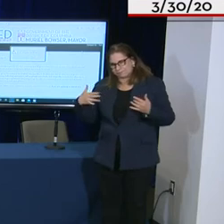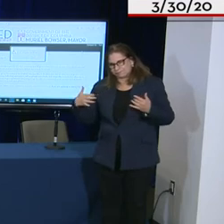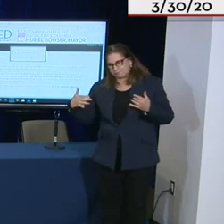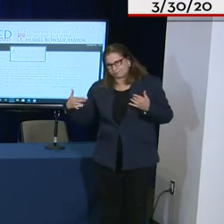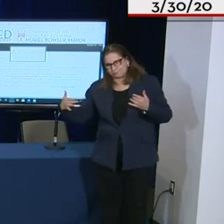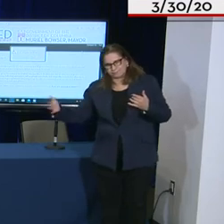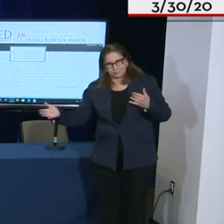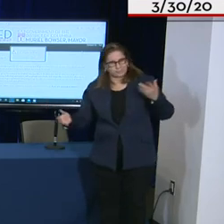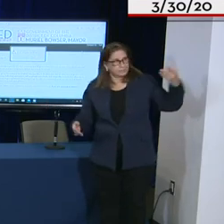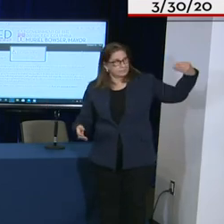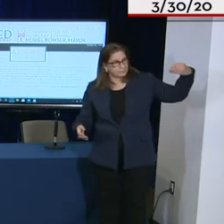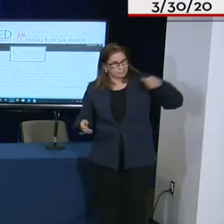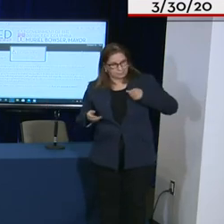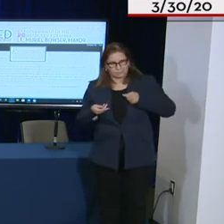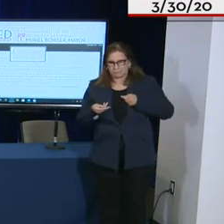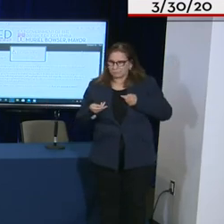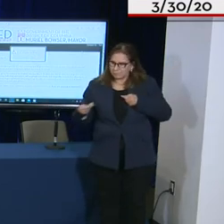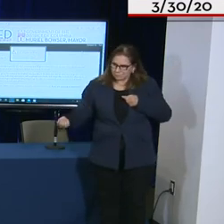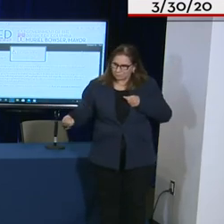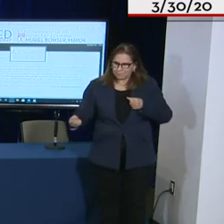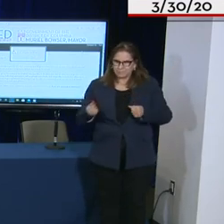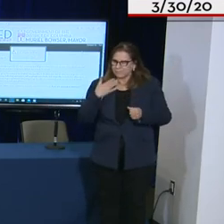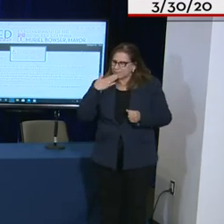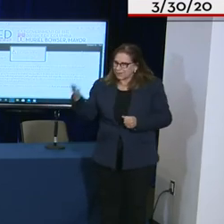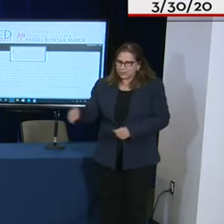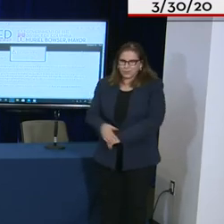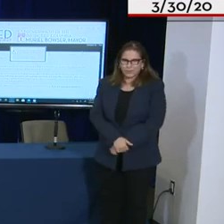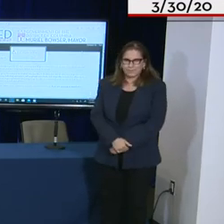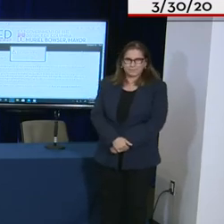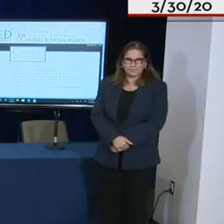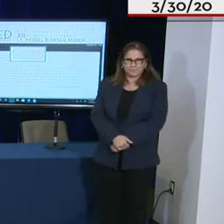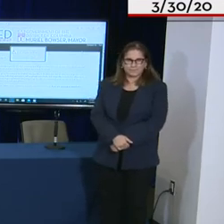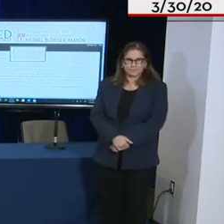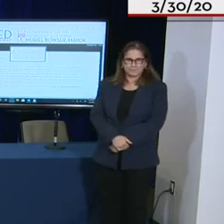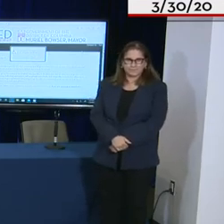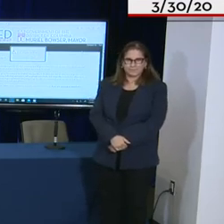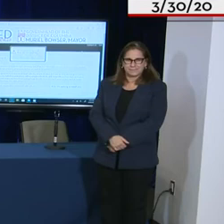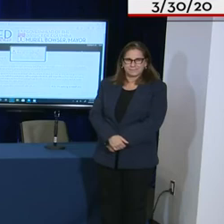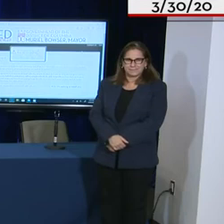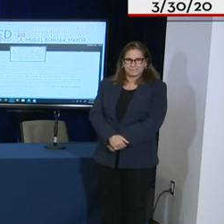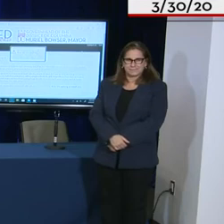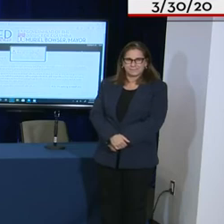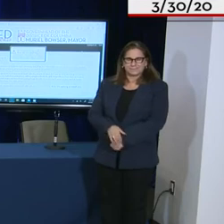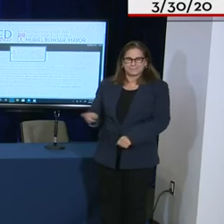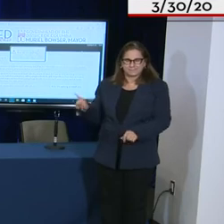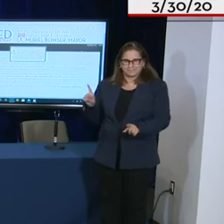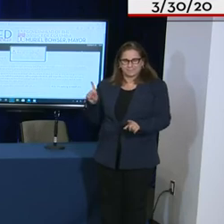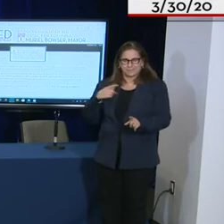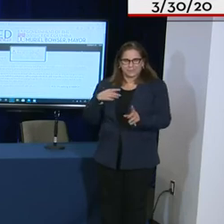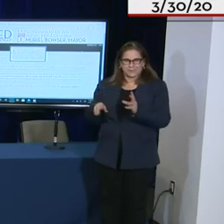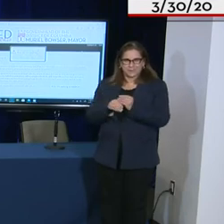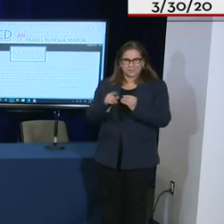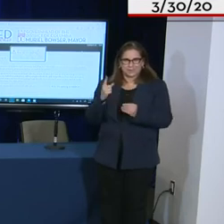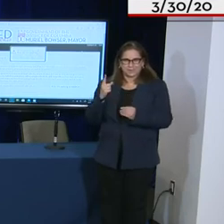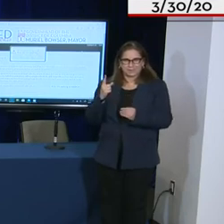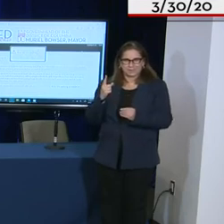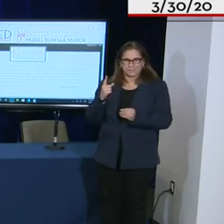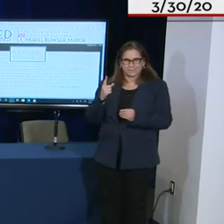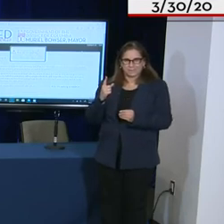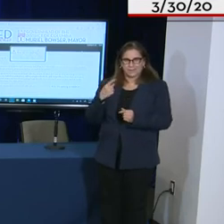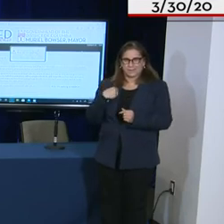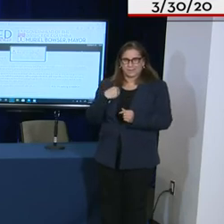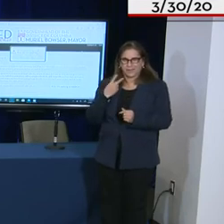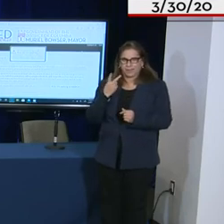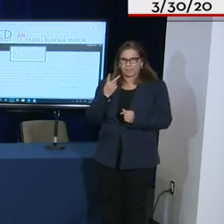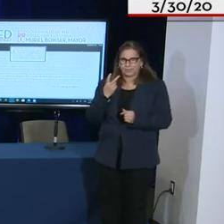Thank you, Director. Savangla, yes. Savangla, so this is Director Russell. Can I just ask just two more questions? I had collected a couple